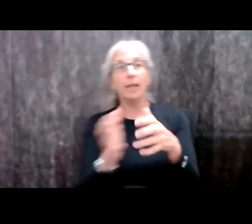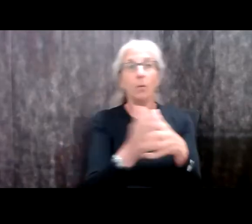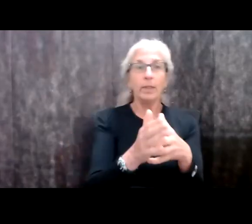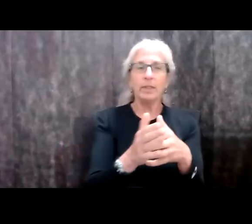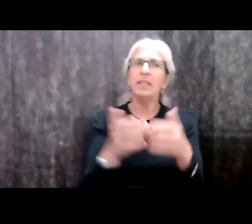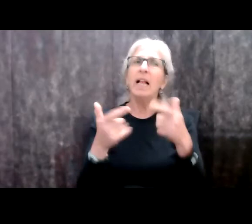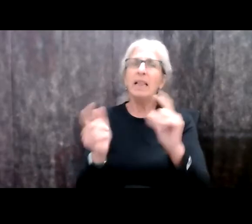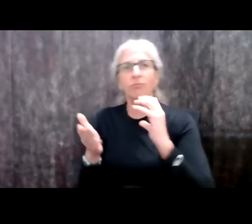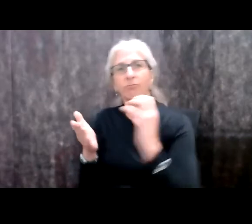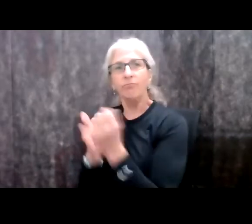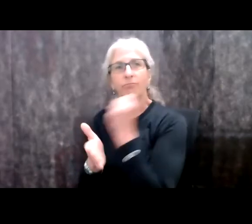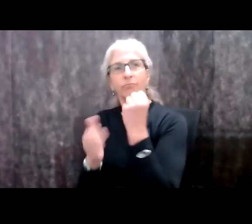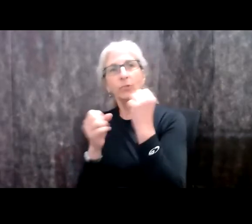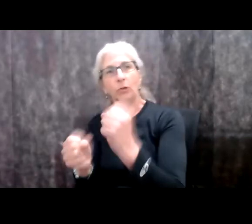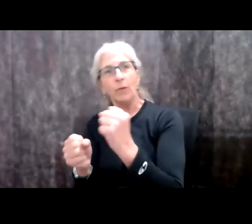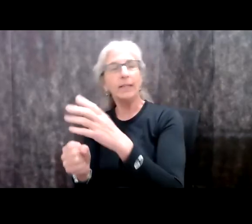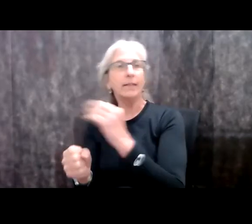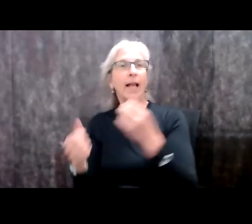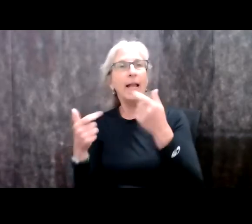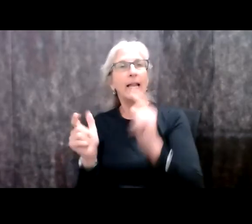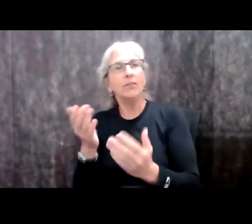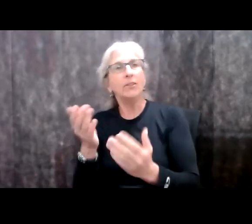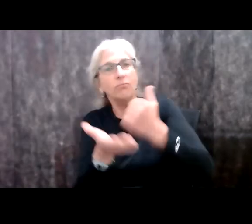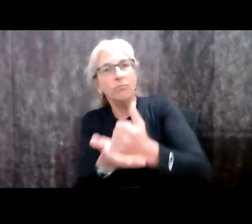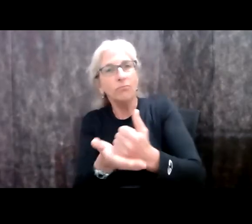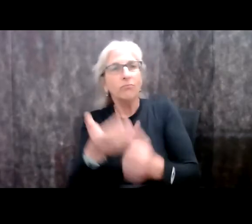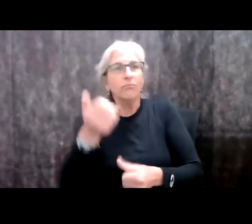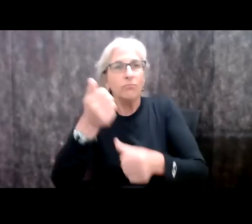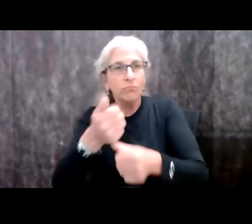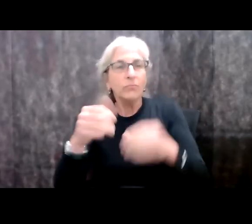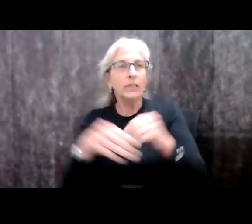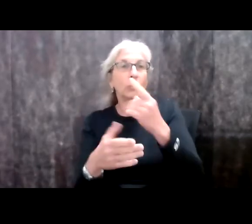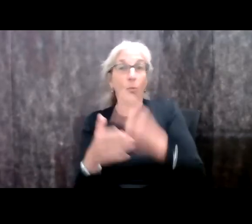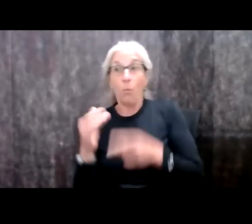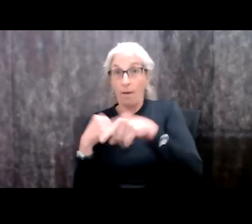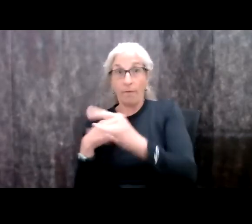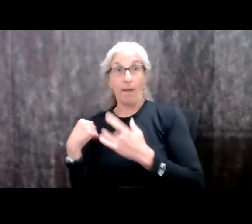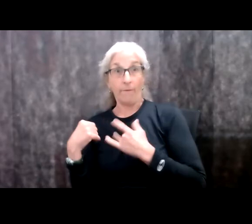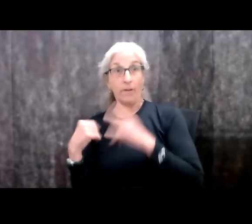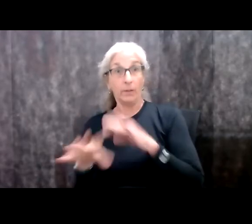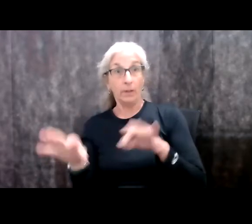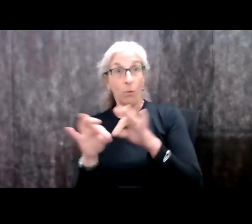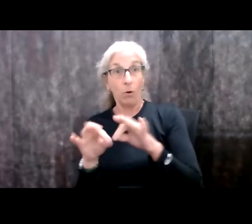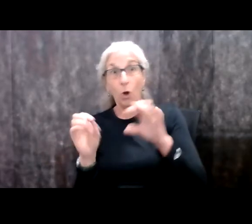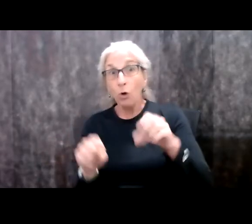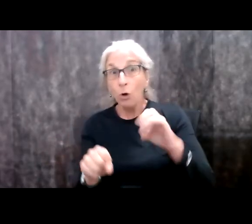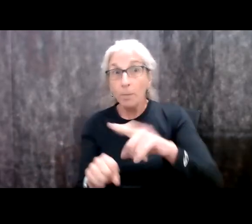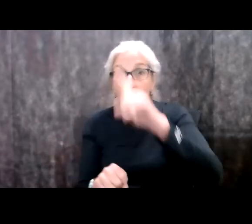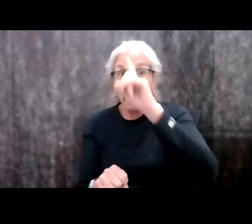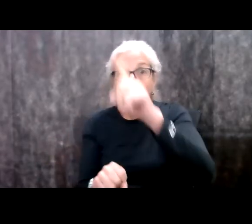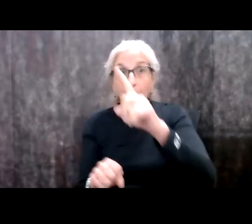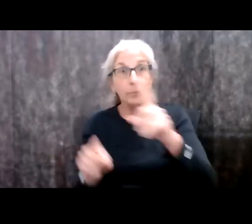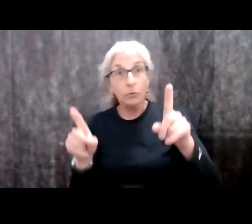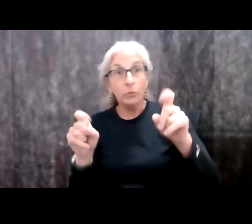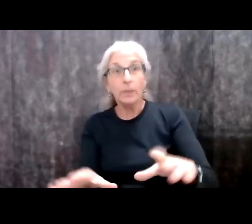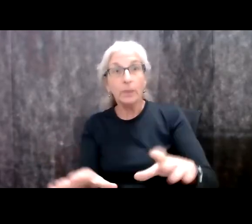their strengths and let's propel them in what they feel is most important. And there could be aptitude tests or various talent